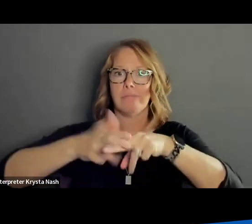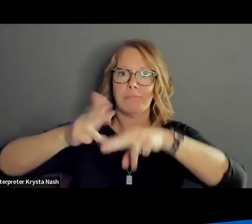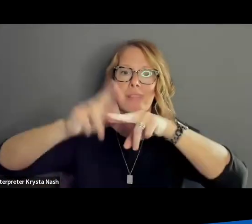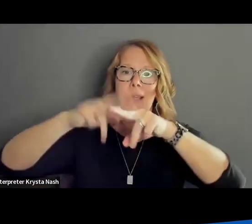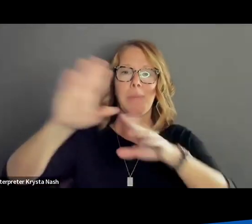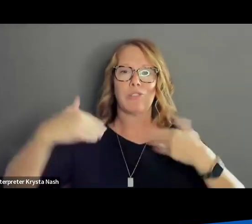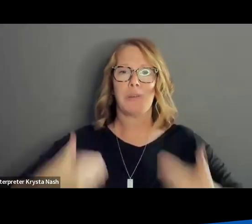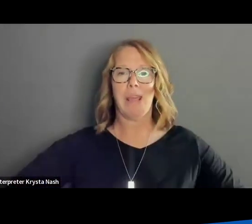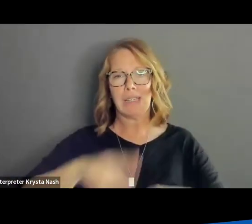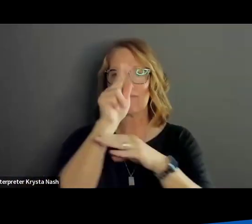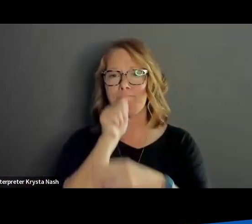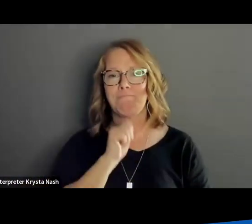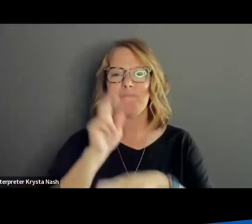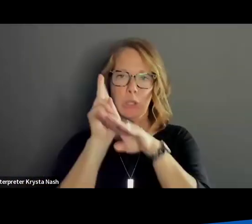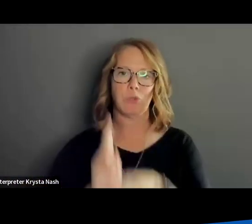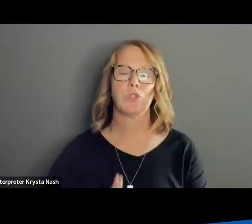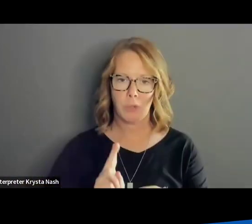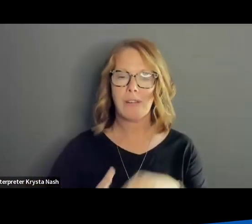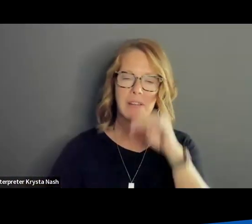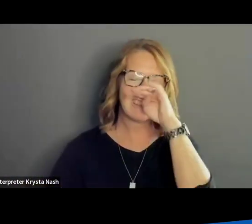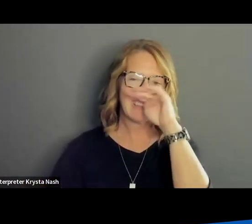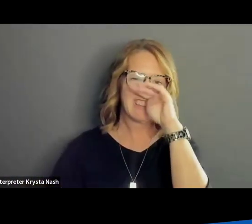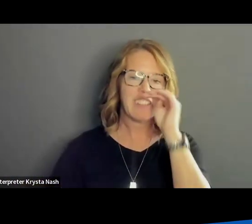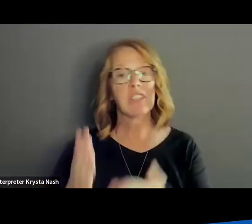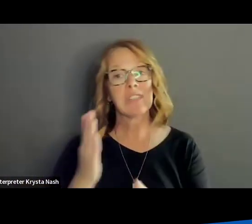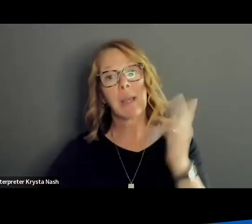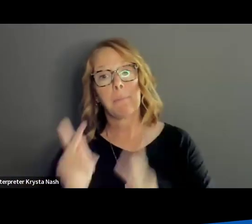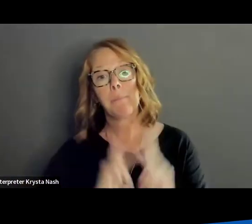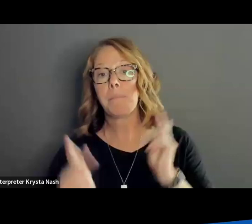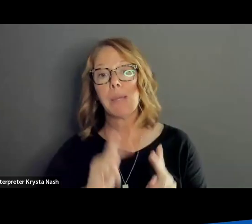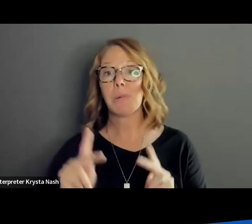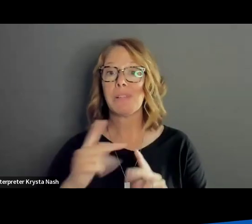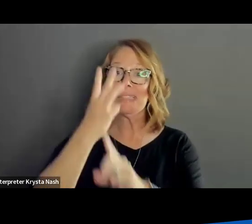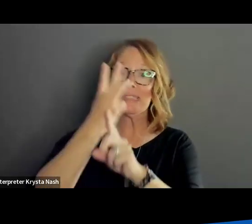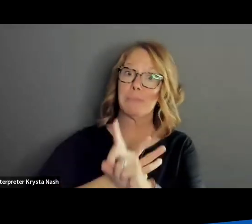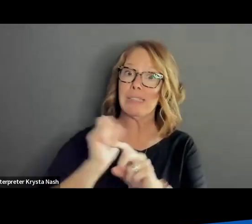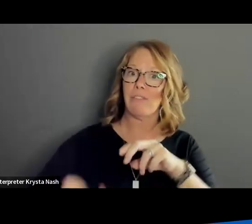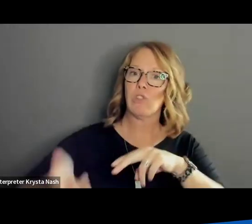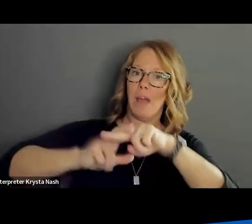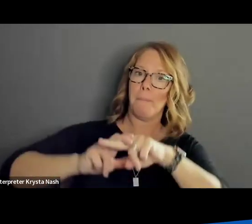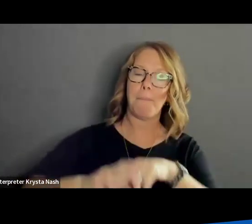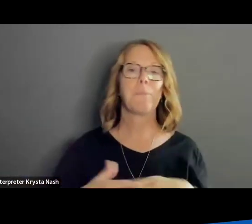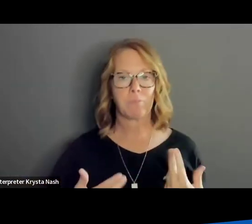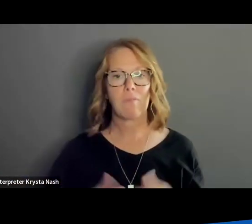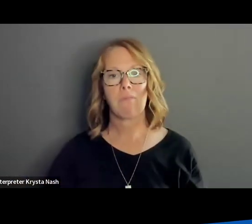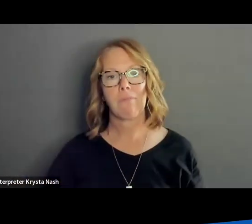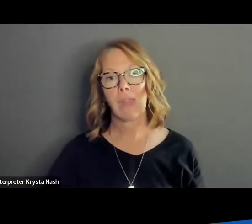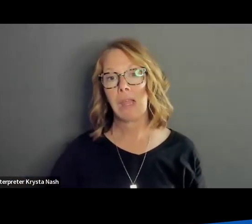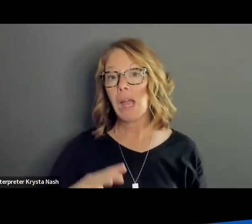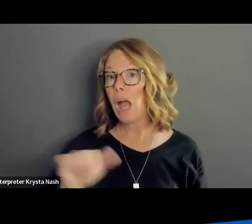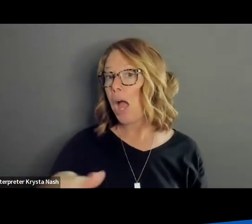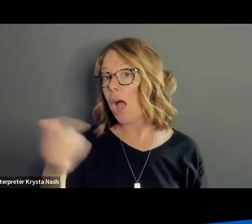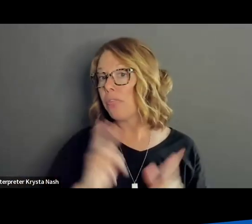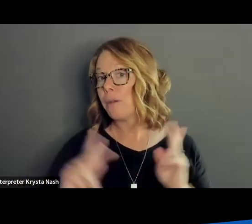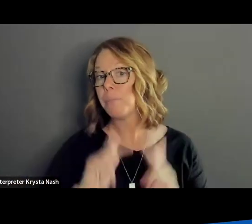And so you have to take just a little bit more. For some people, it'll be like in 6 months, they need to go up on their pain medication. Some people,